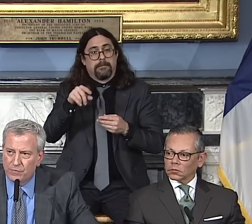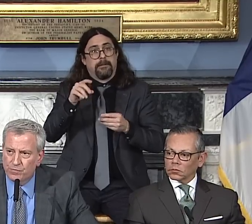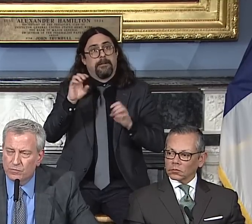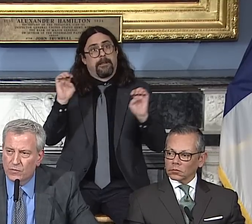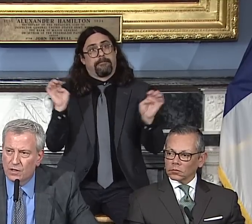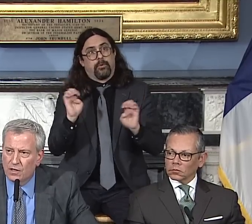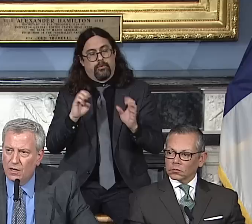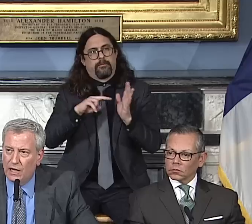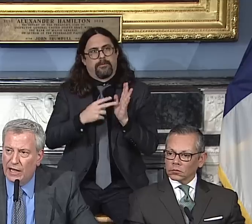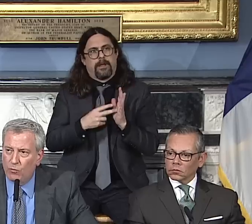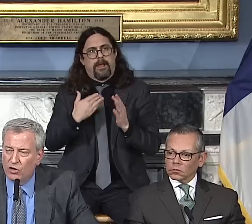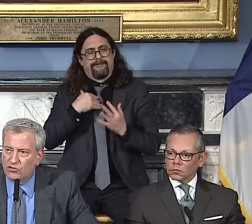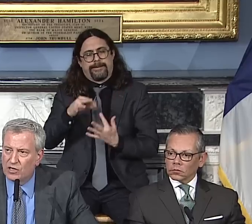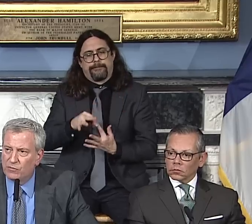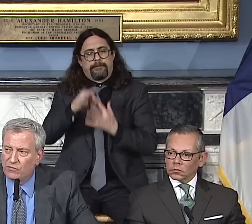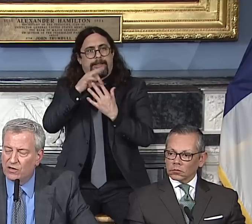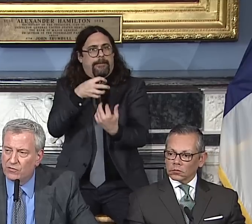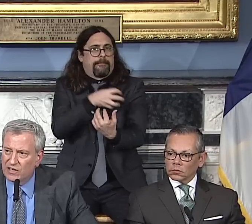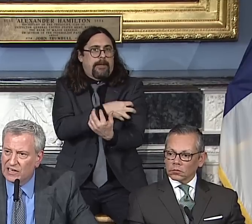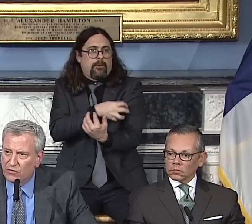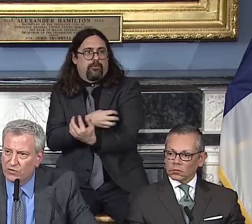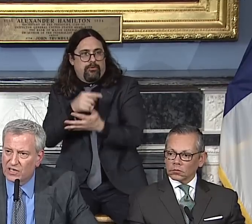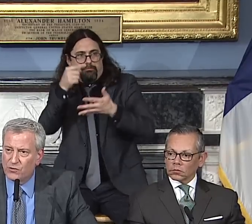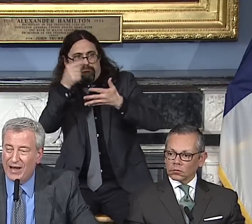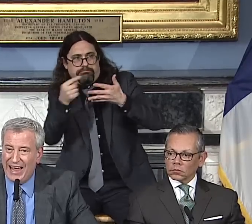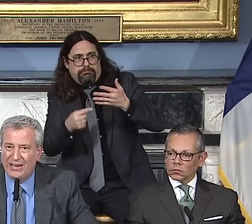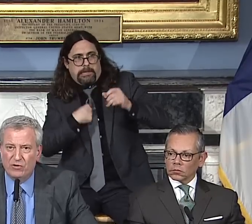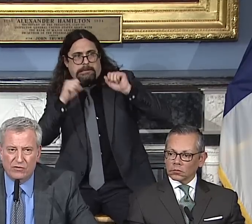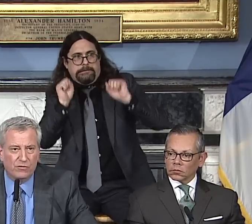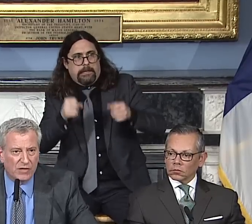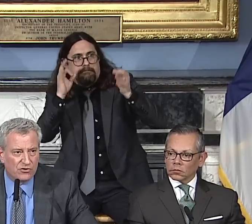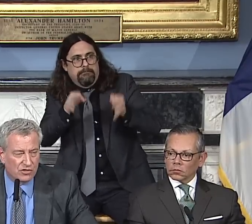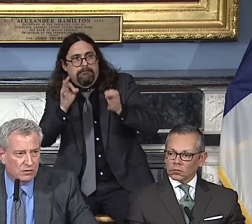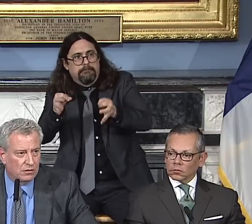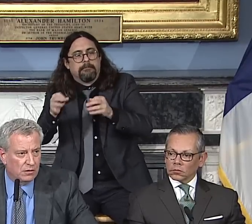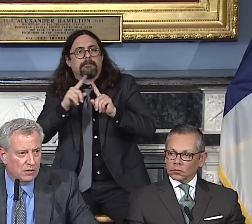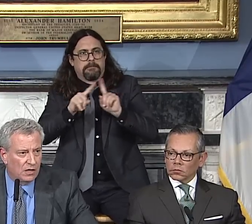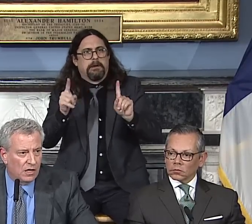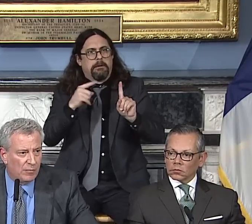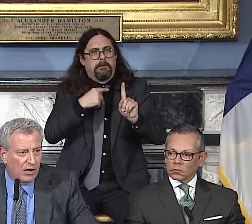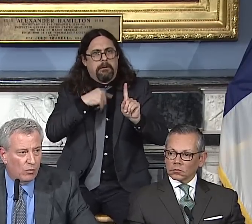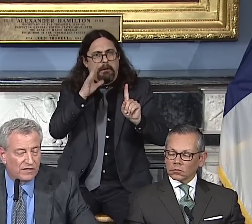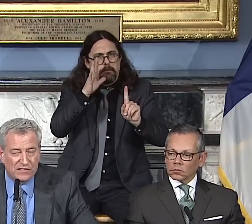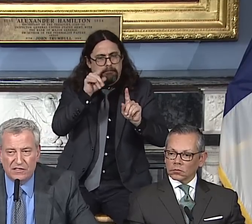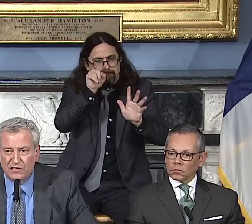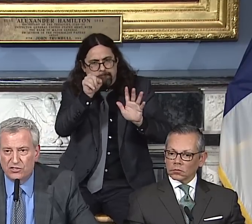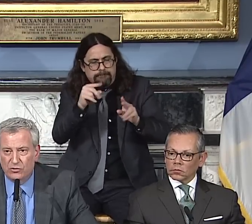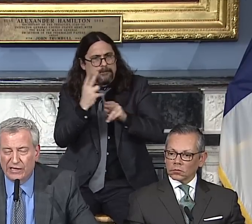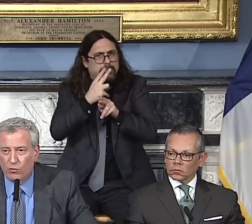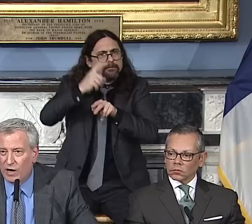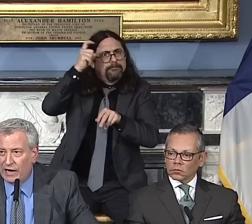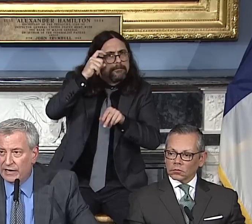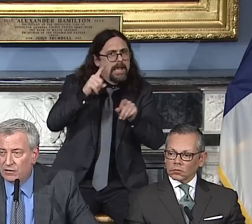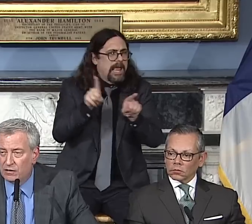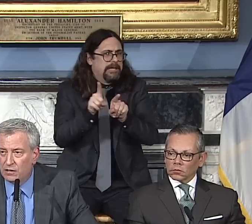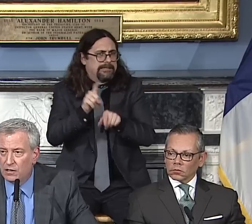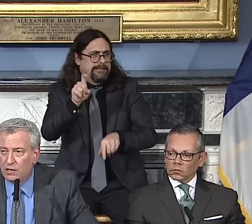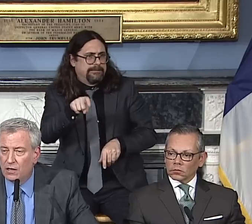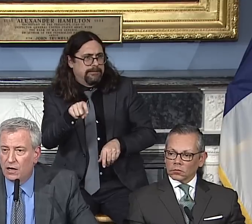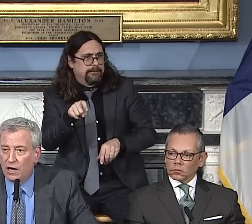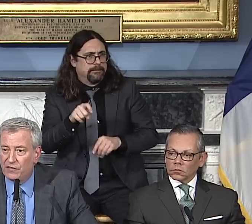once. And we're going to try and be very, very careful to give you accurate information about what the city is doing and